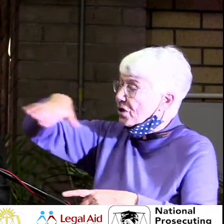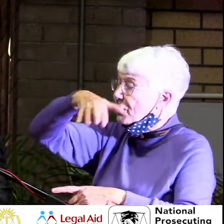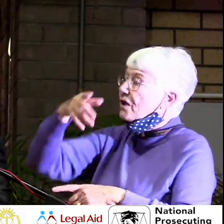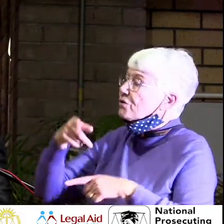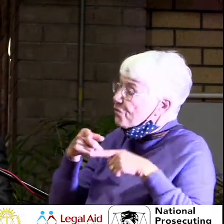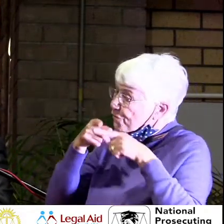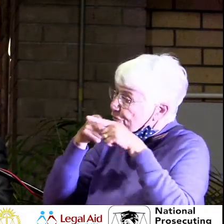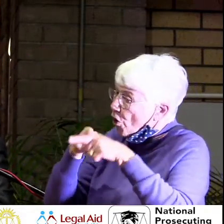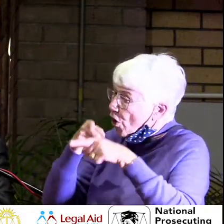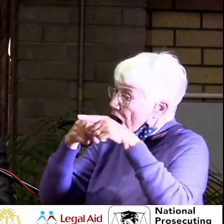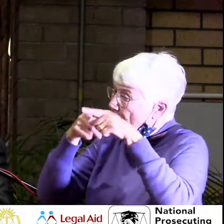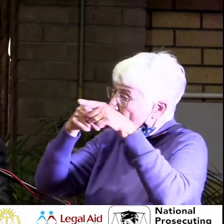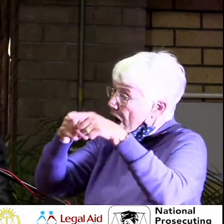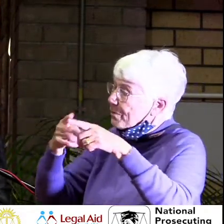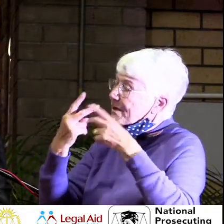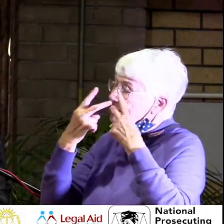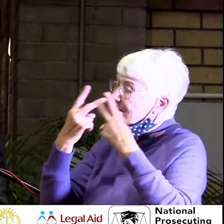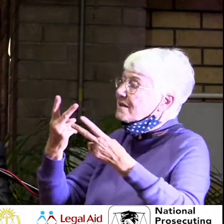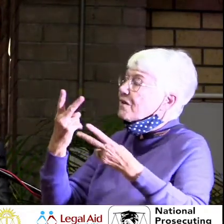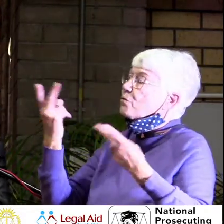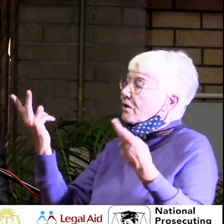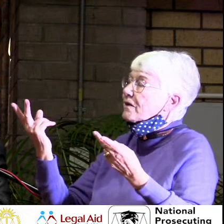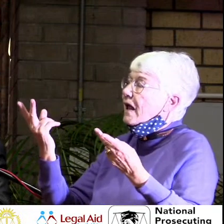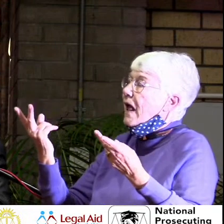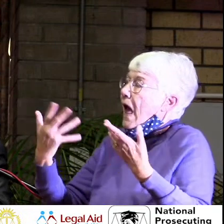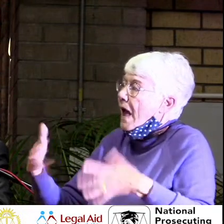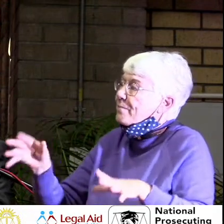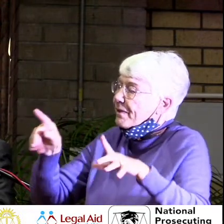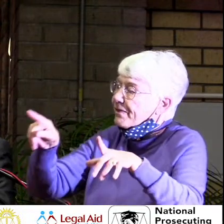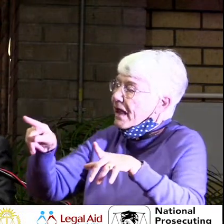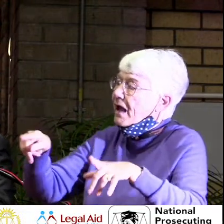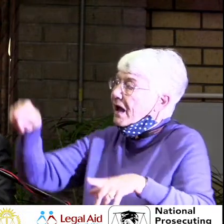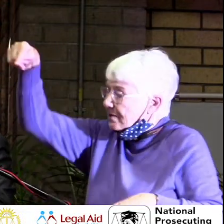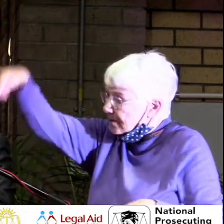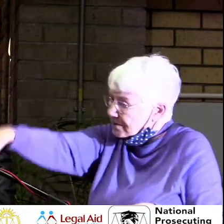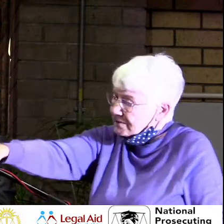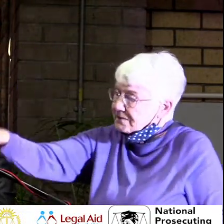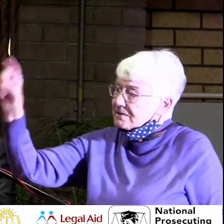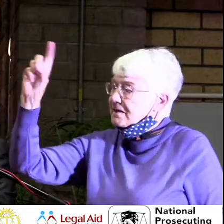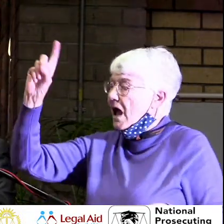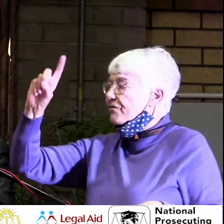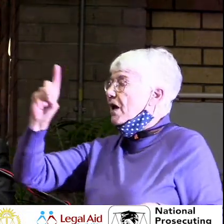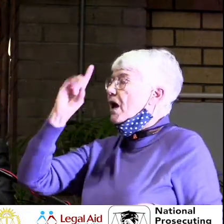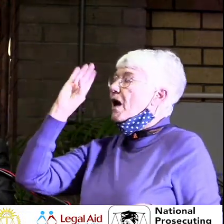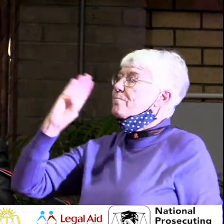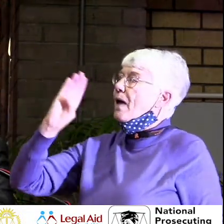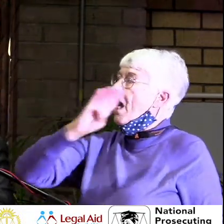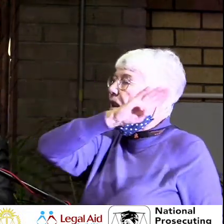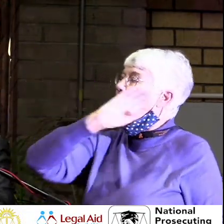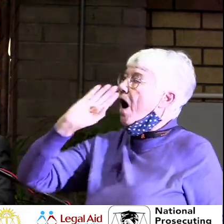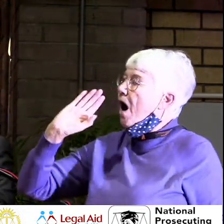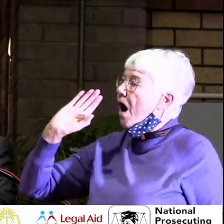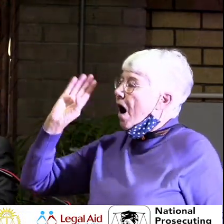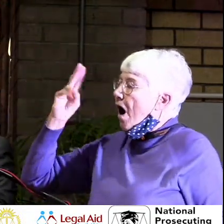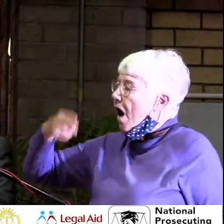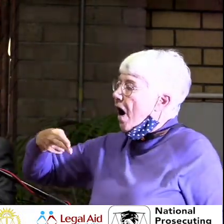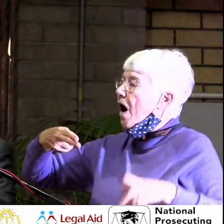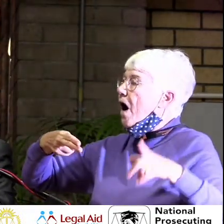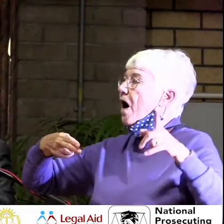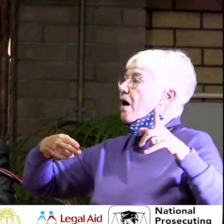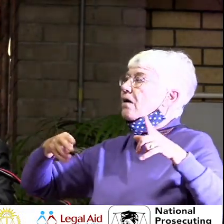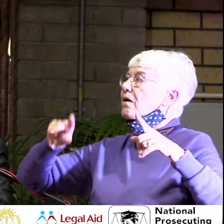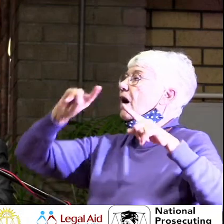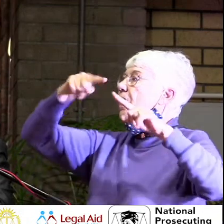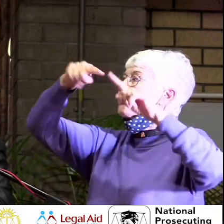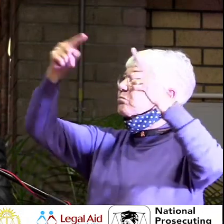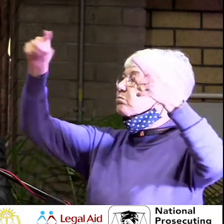in this area, in Delft, in Belha, in surrounding areas, where we can try and